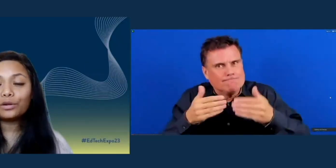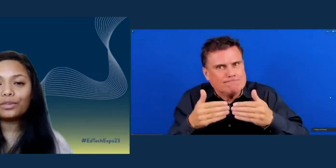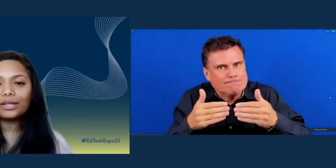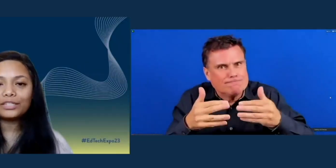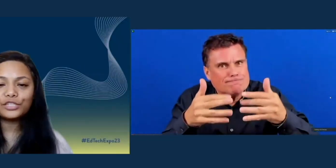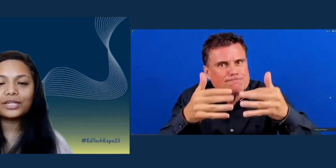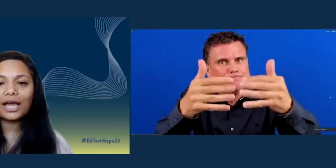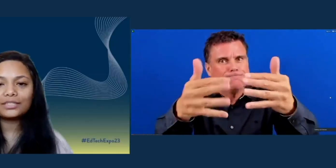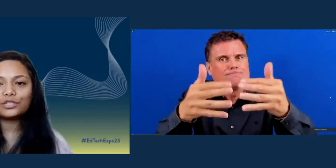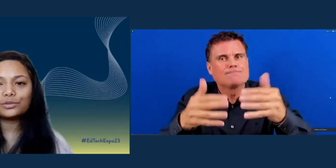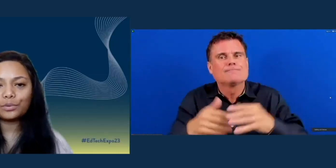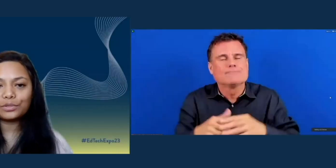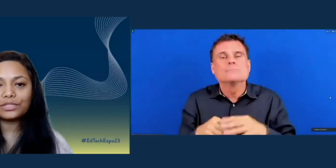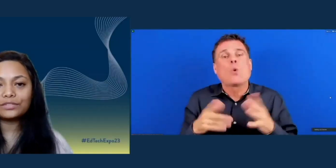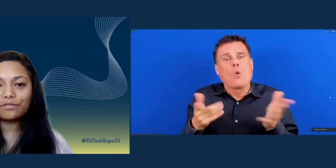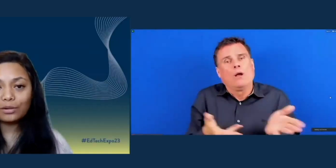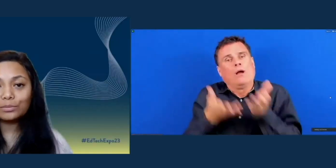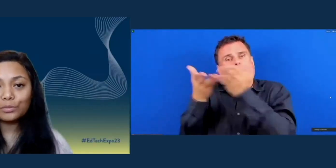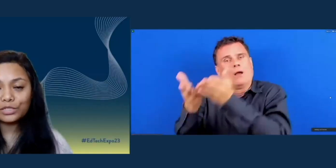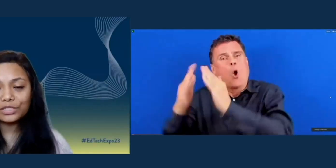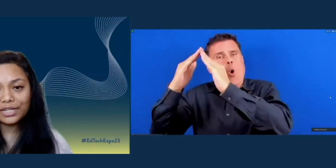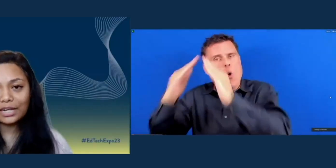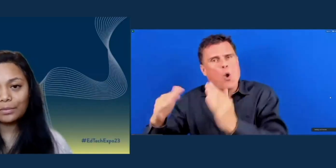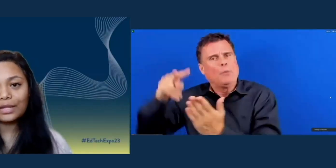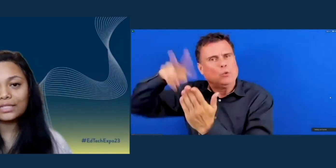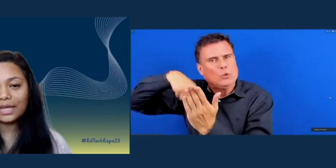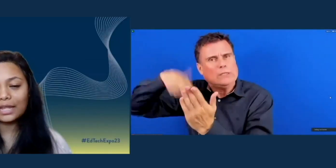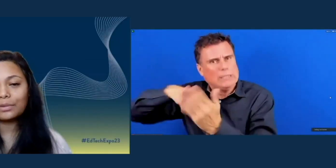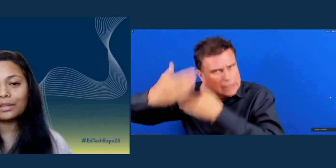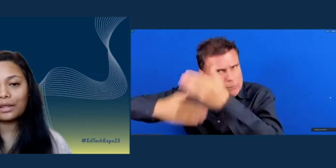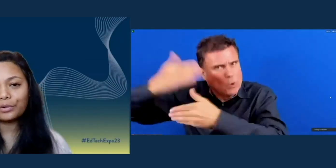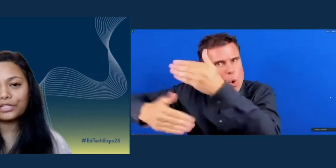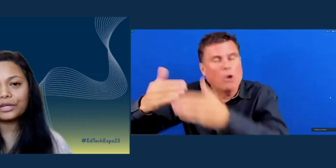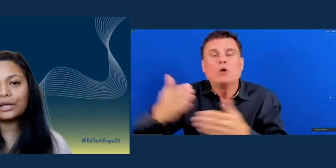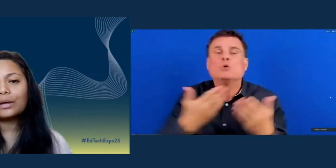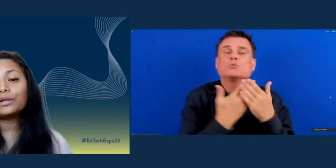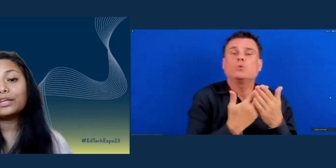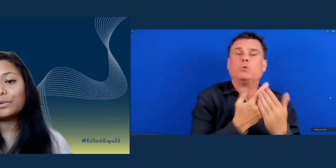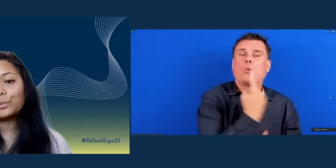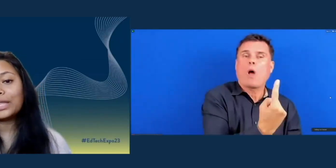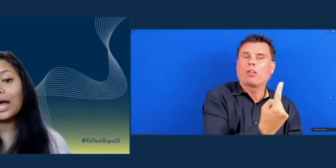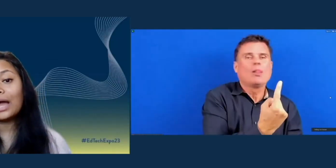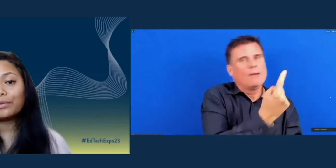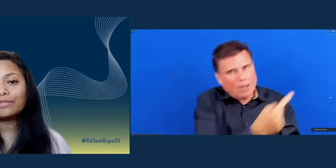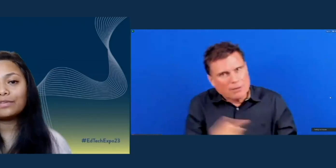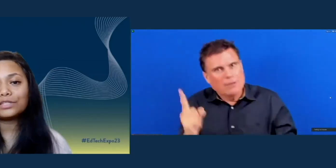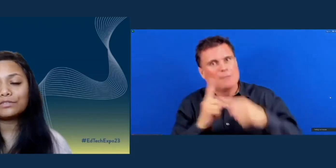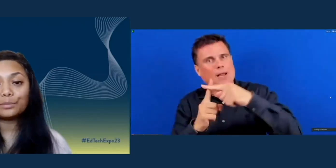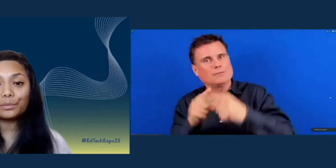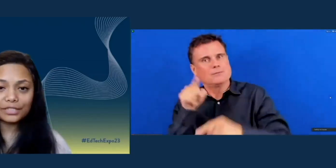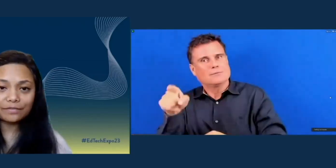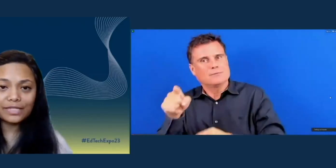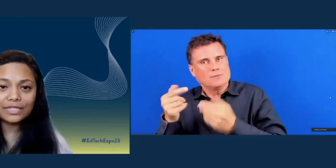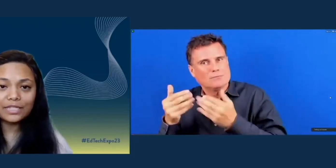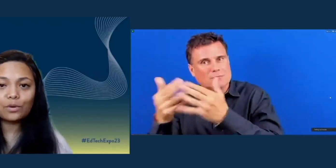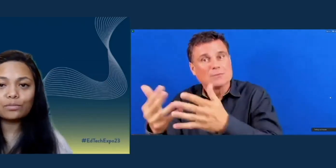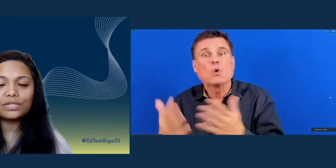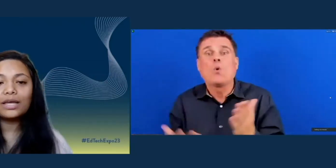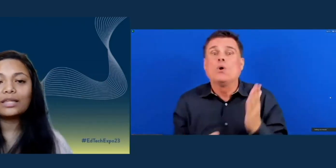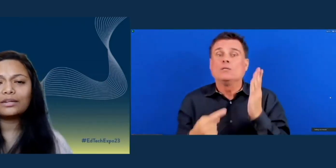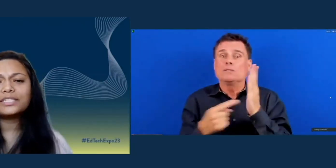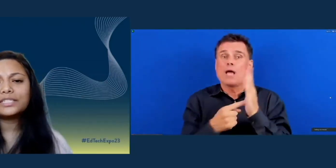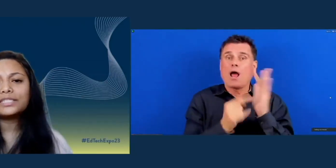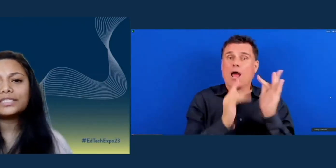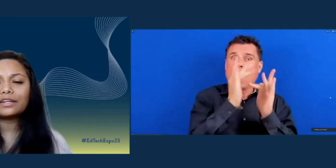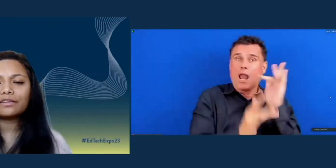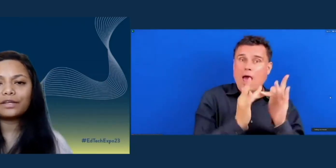We know that digital access to books is far more sustainable and scalable than print, but even with the high prevalence of smart devices in homes,